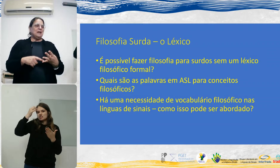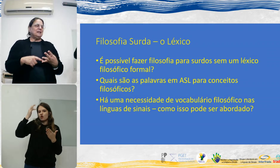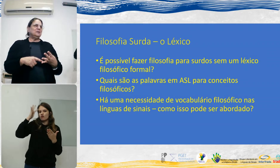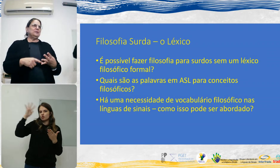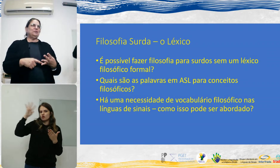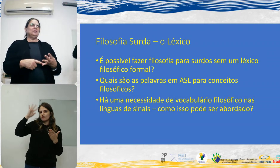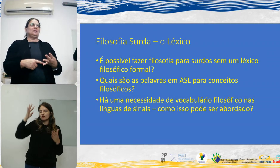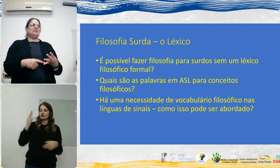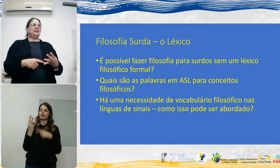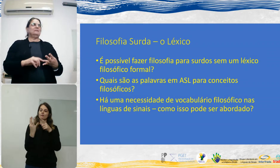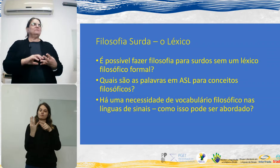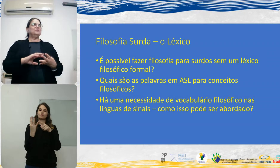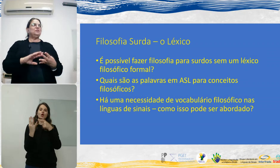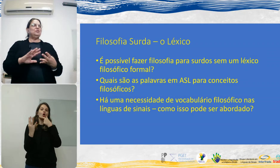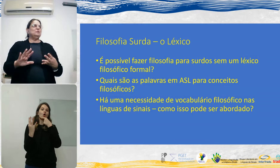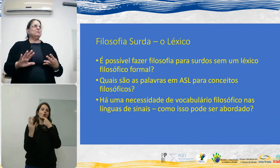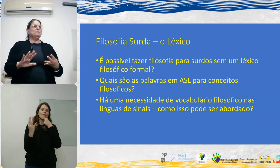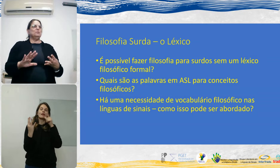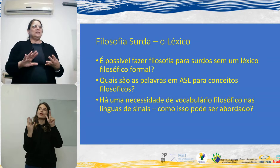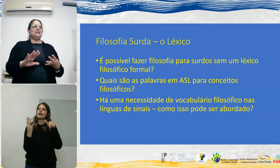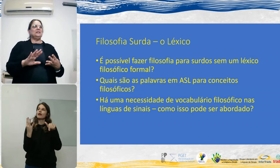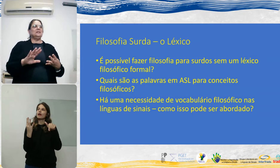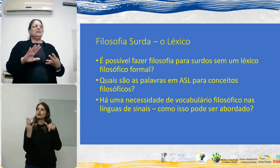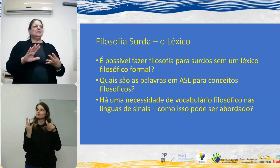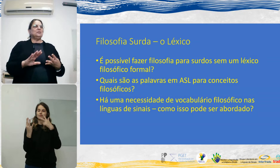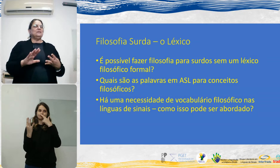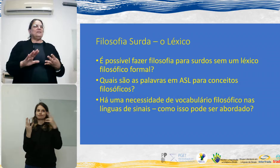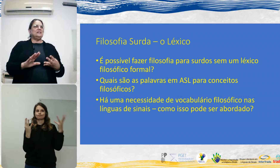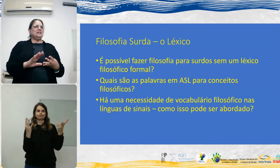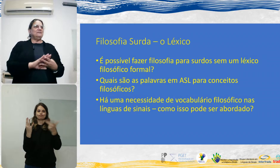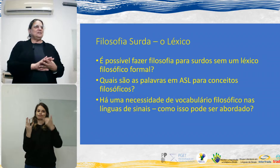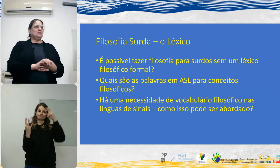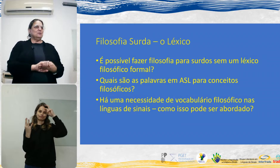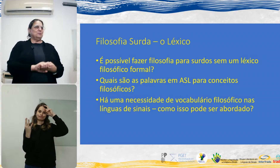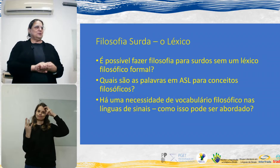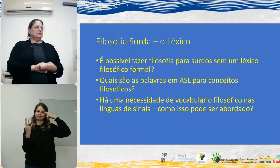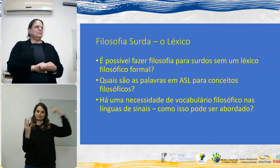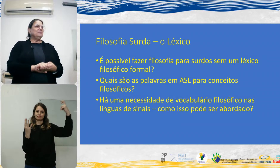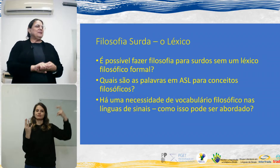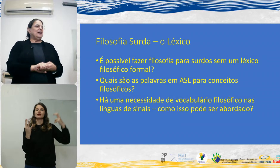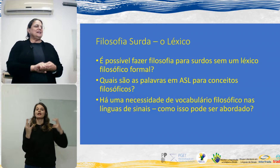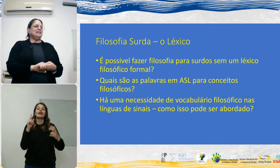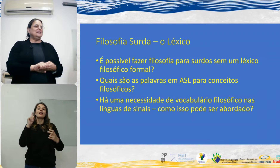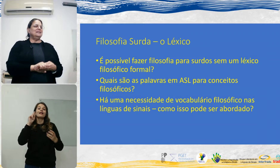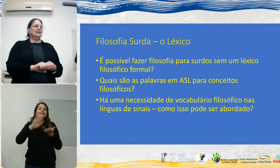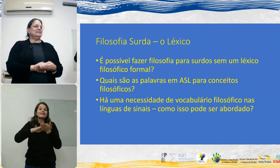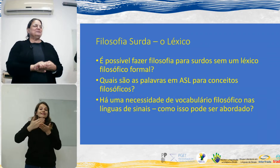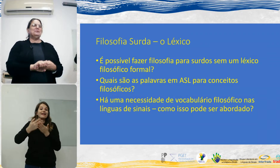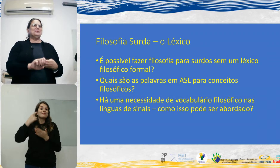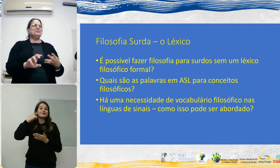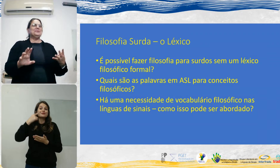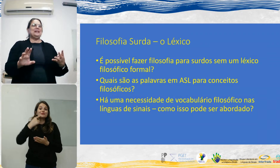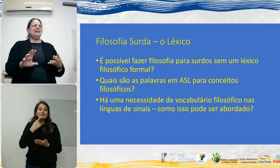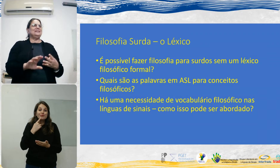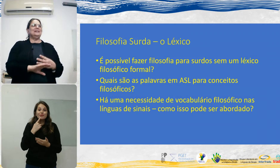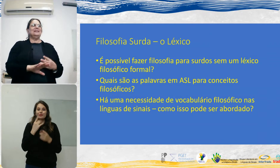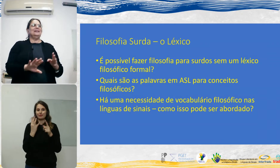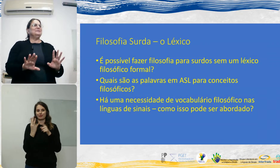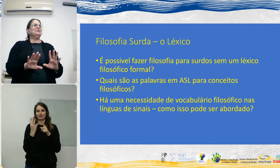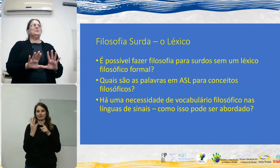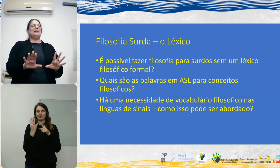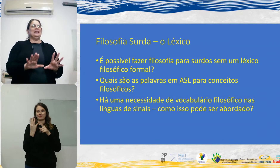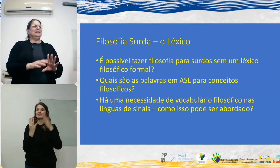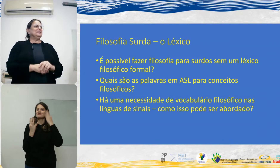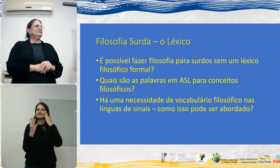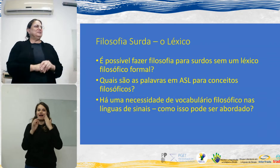one man who was just like super brilliant, certified deaf interpreter. And he like knows ASL like